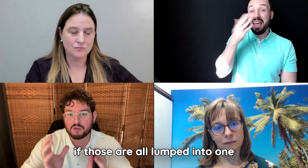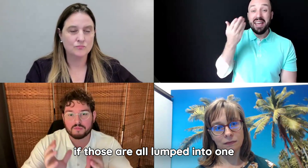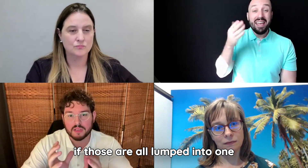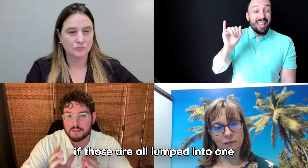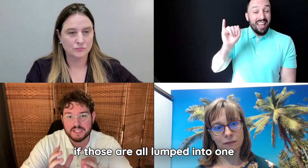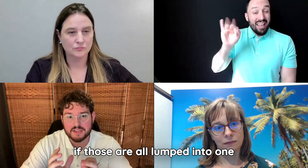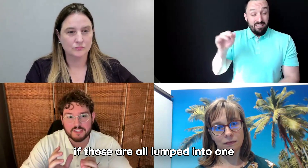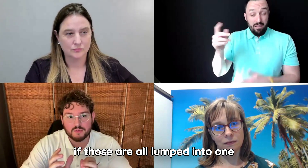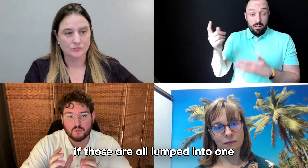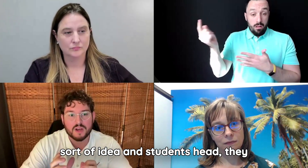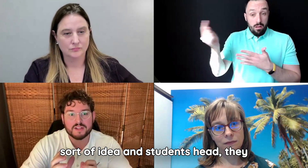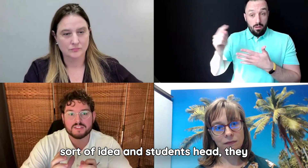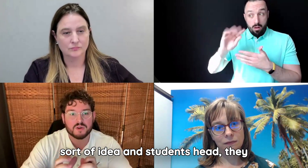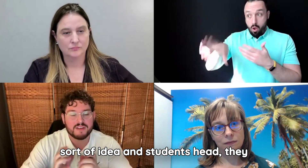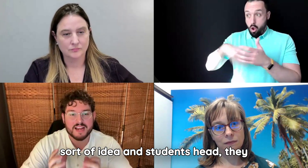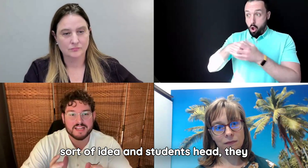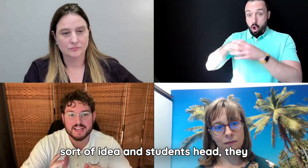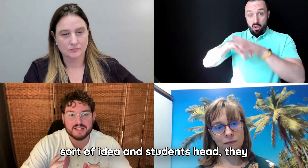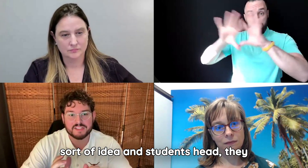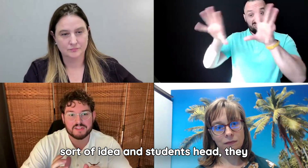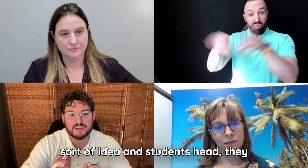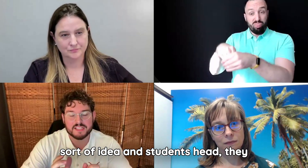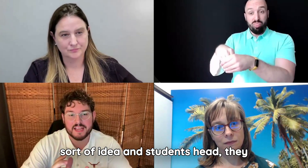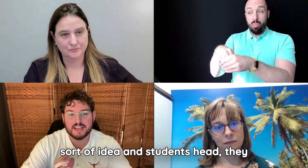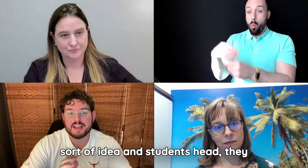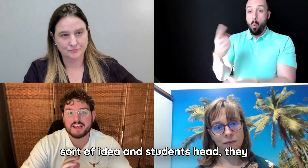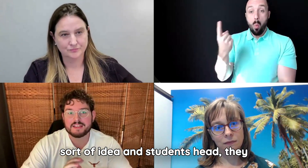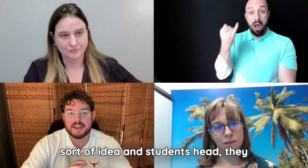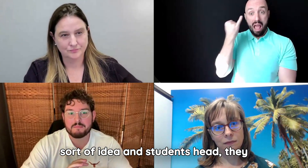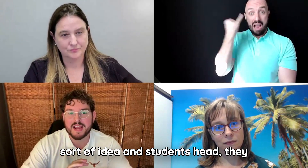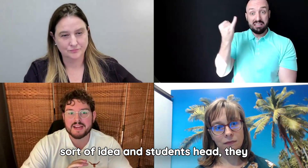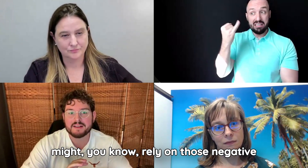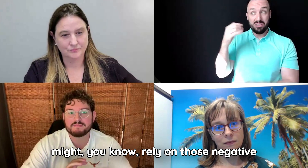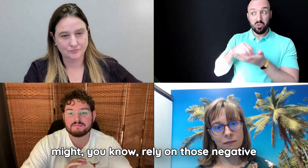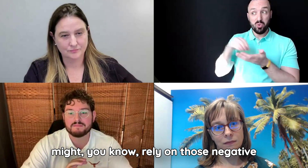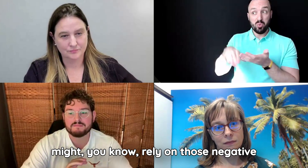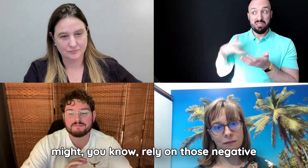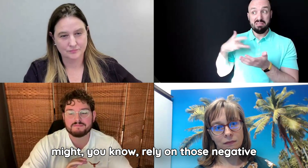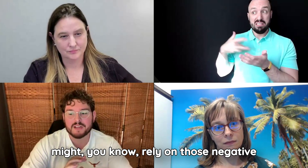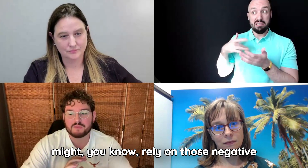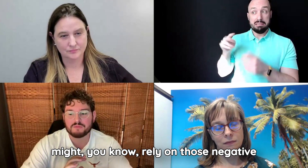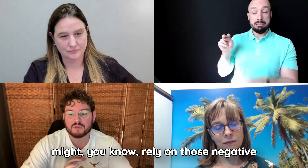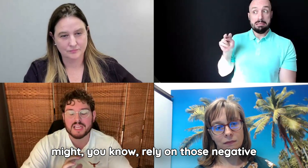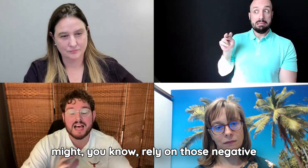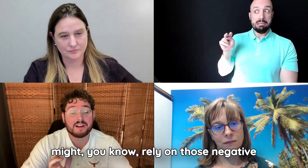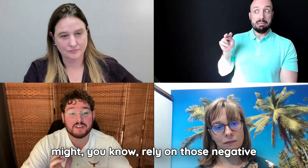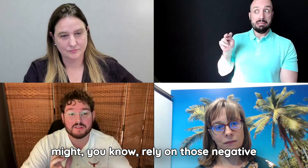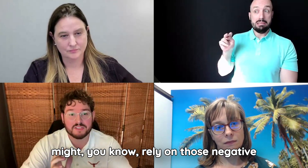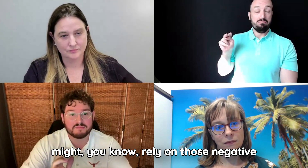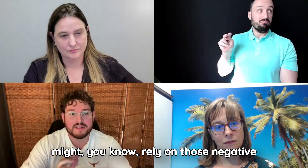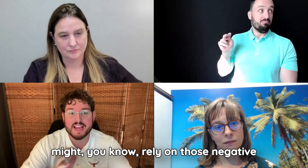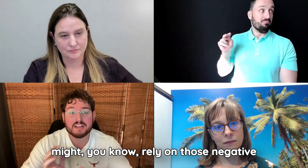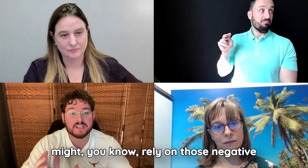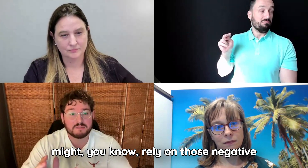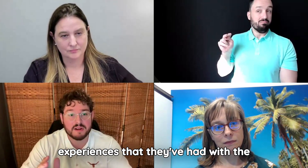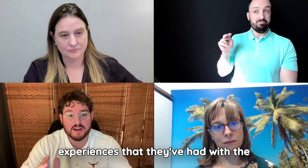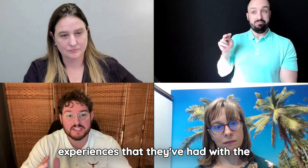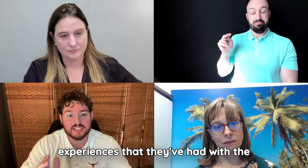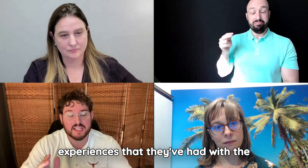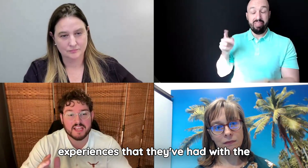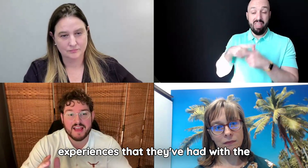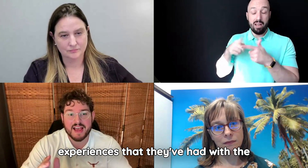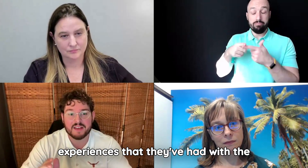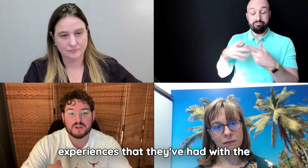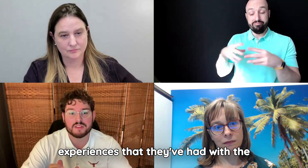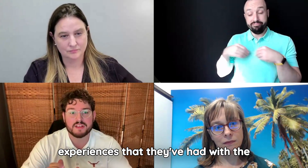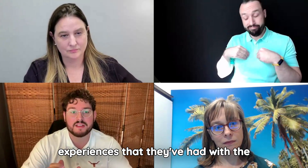are all lumped into one sort of idea in students' head, they might, you know, rely on those negative